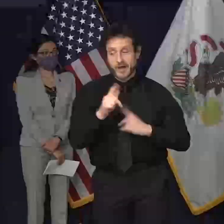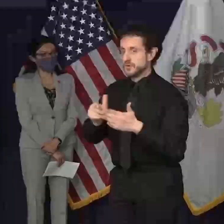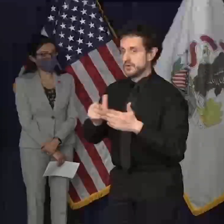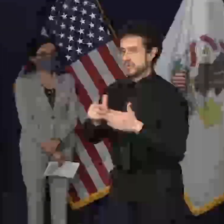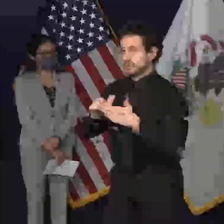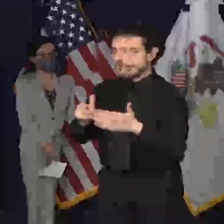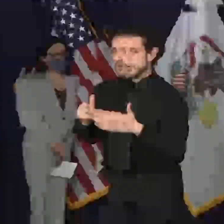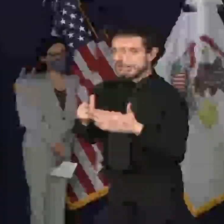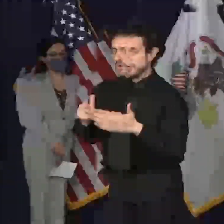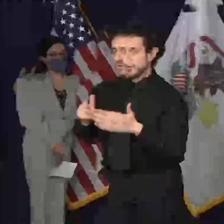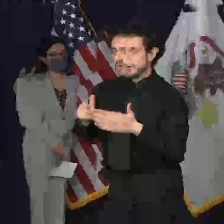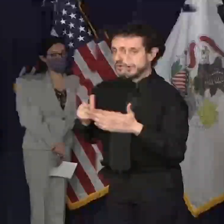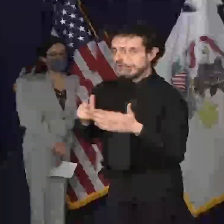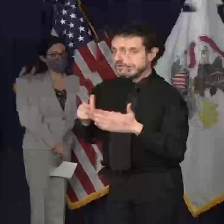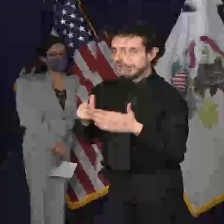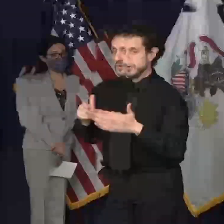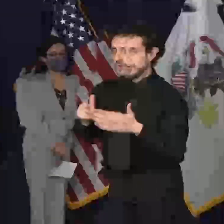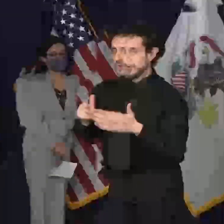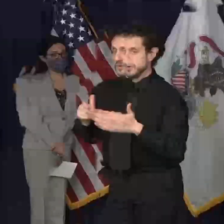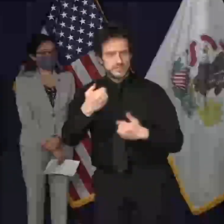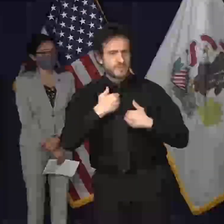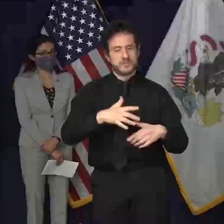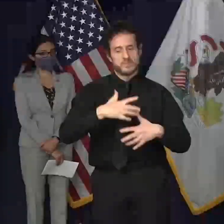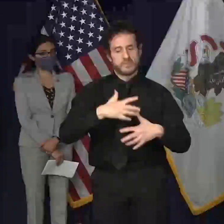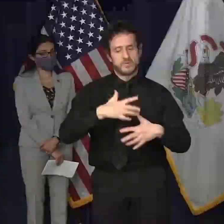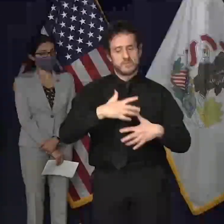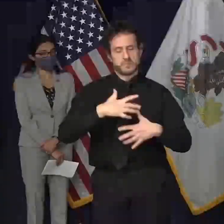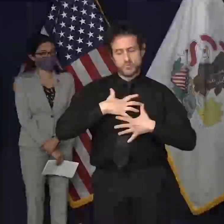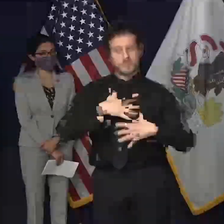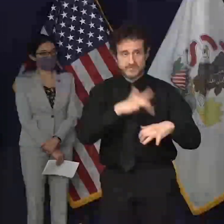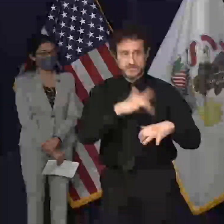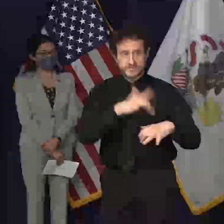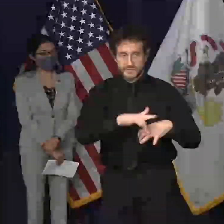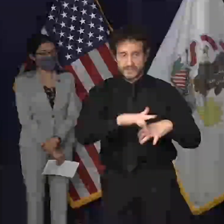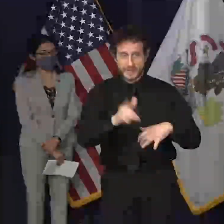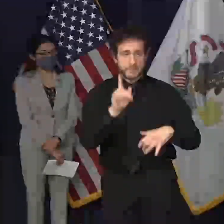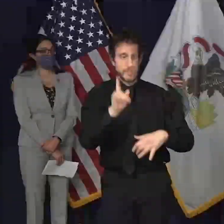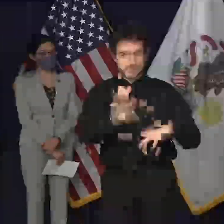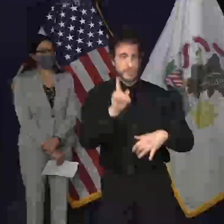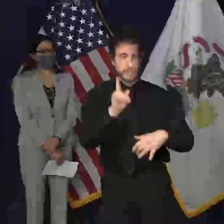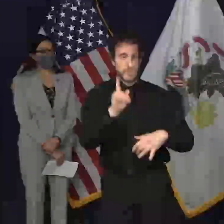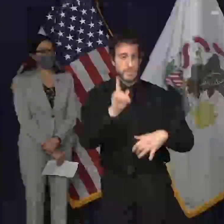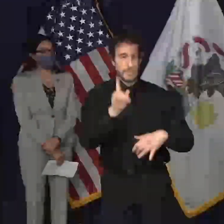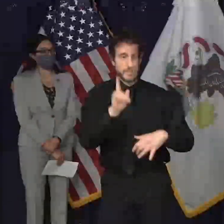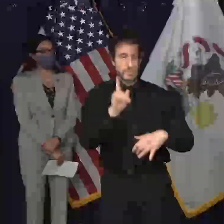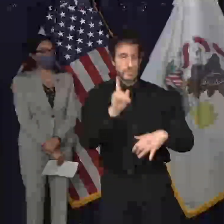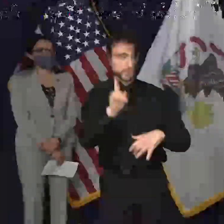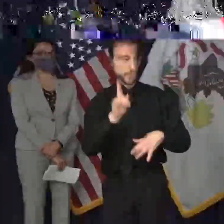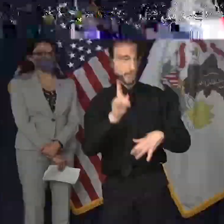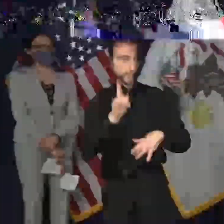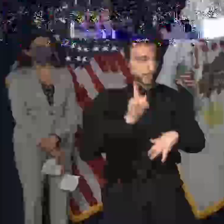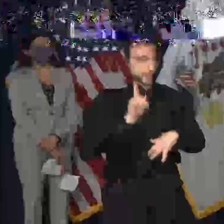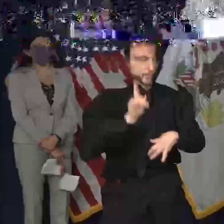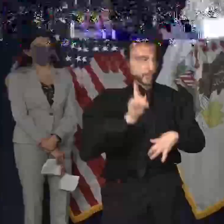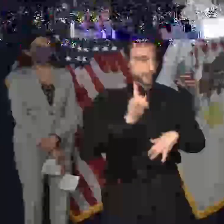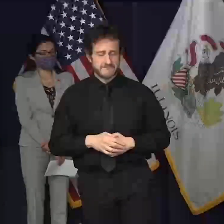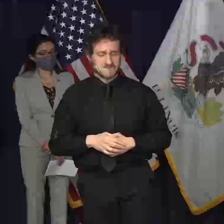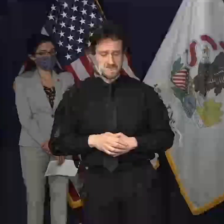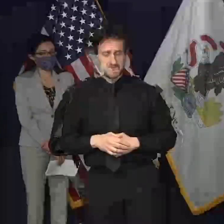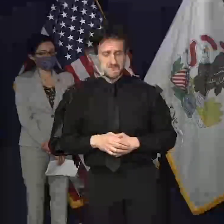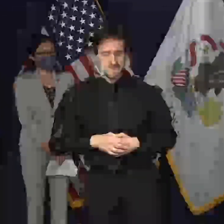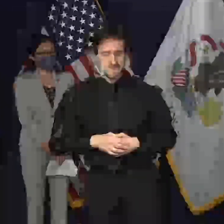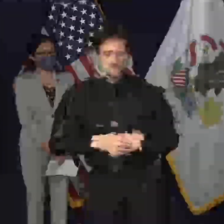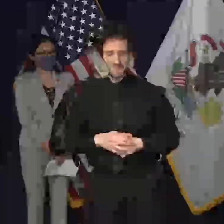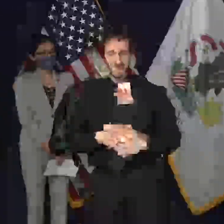settings from the calculation. This is from Lauren Stouffer with NBC5, and here's the context for you. Hinsdale approved a